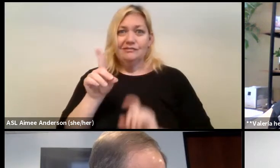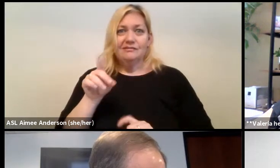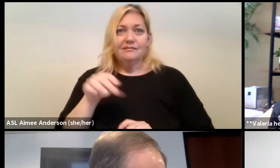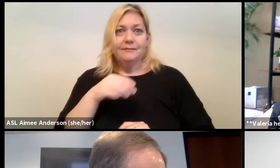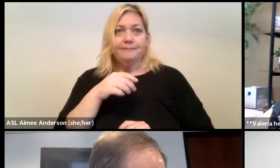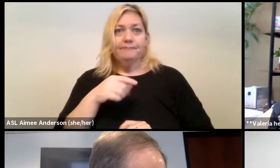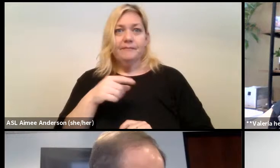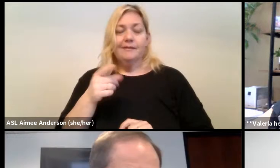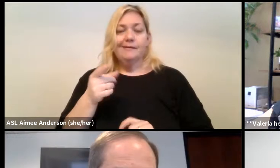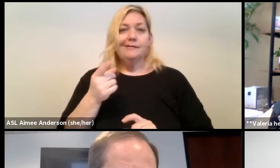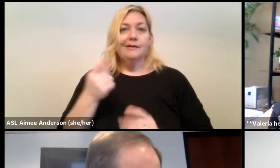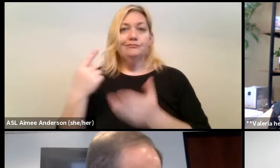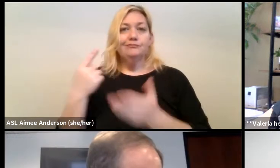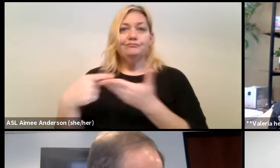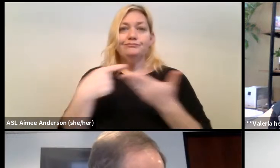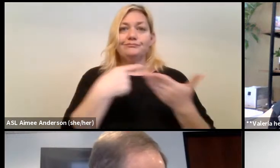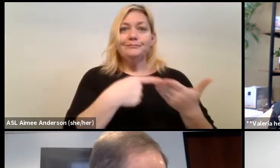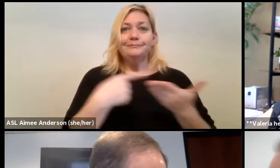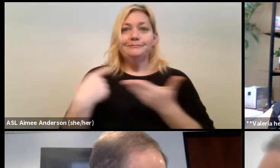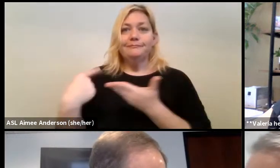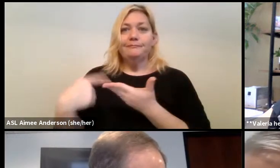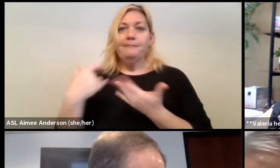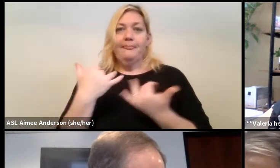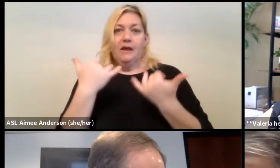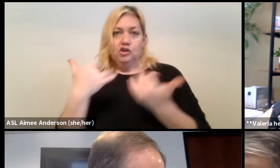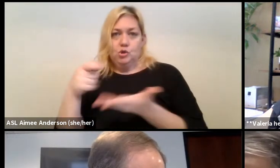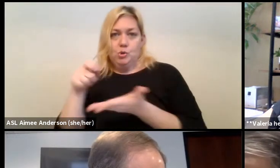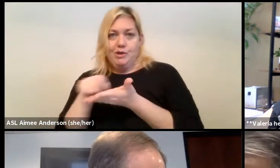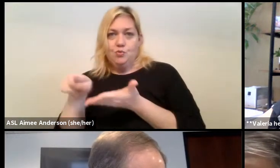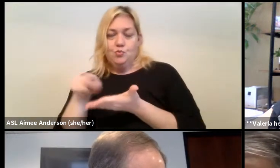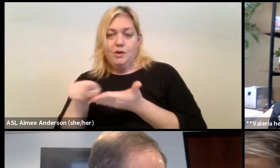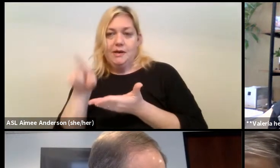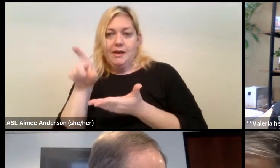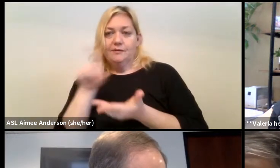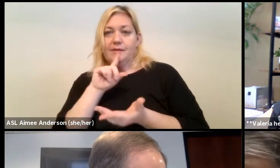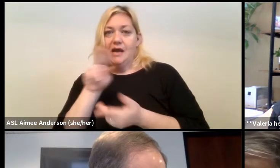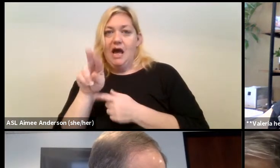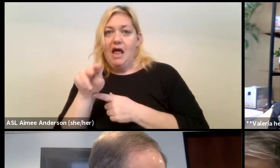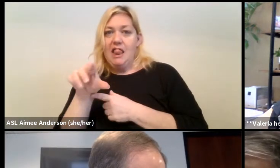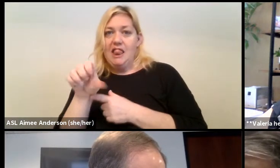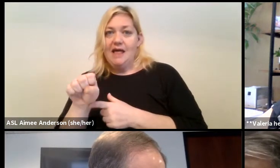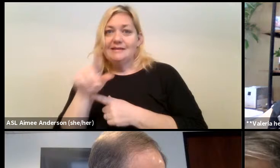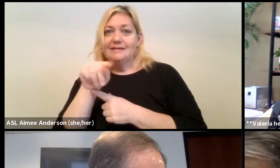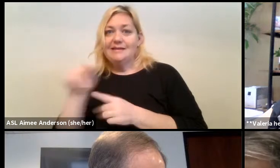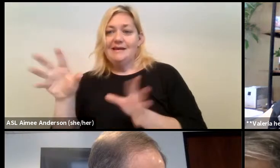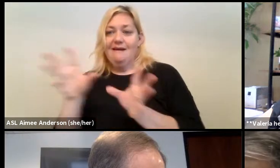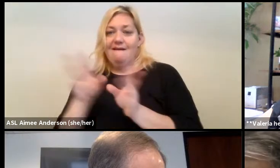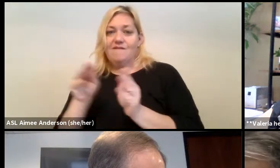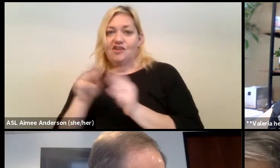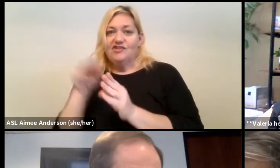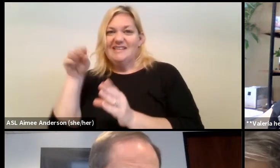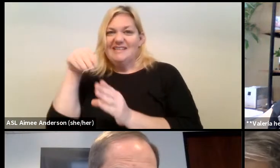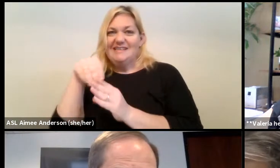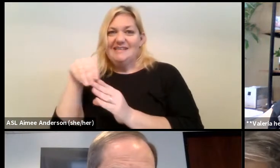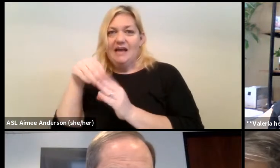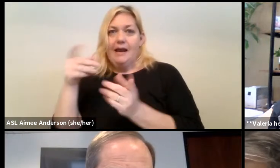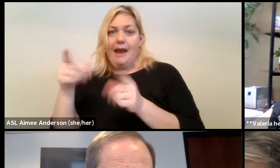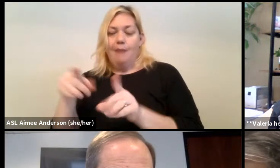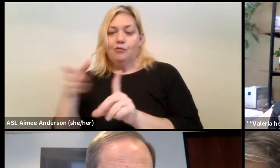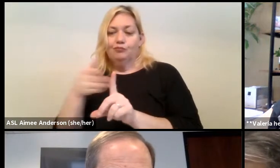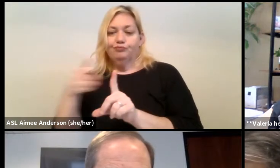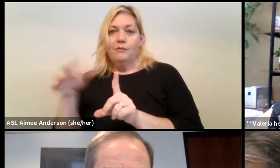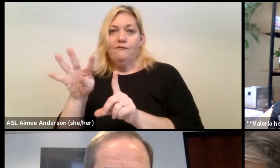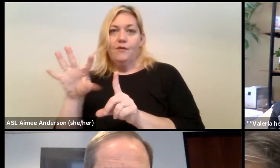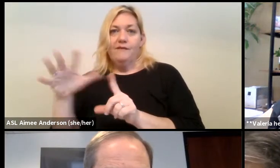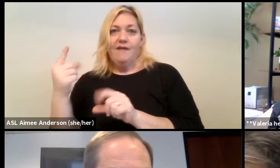there, as currently written, it would have to be unless the convention is inside the 45 days.